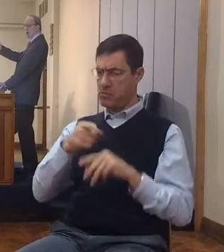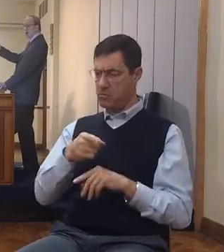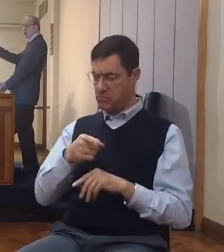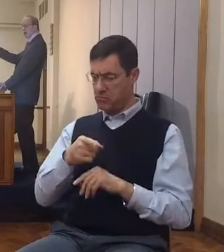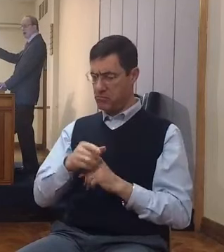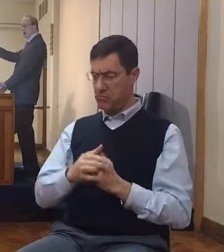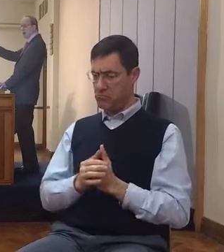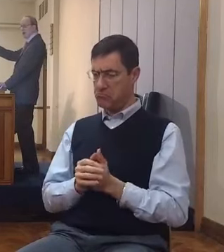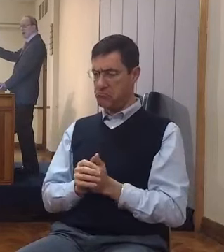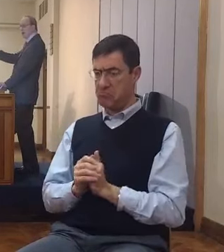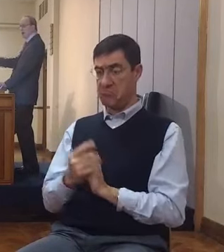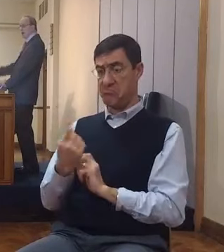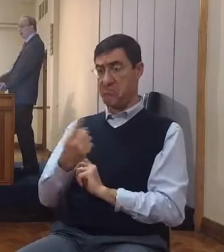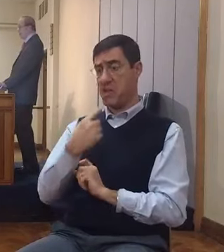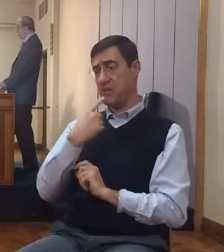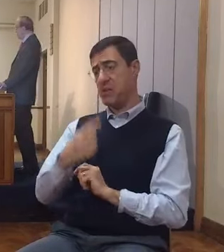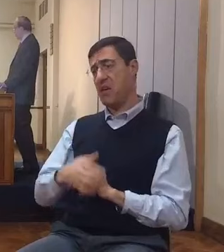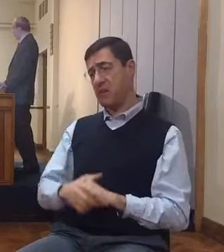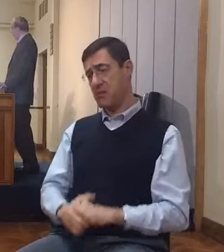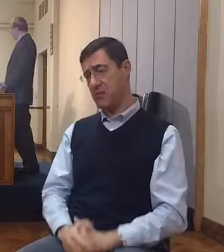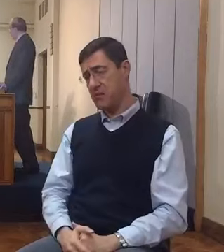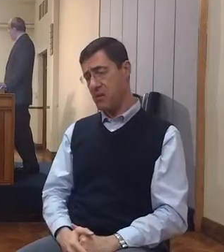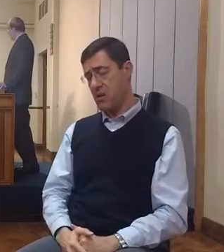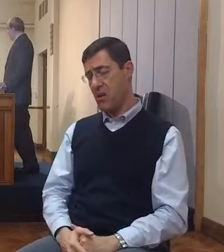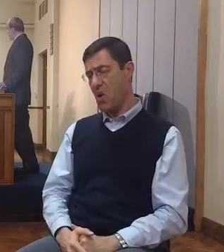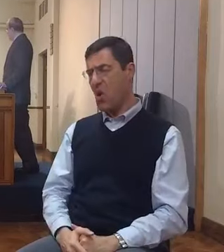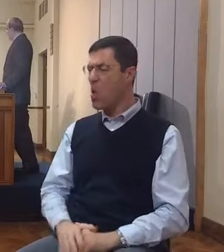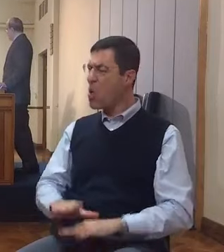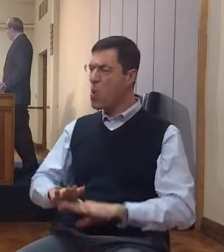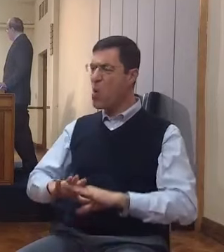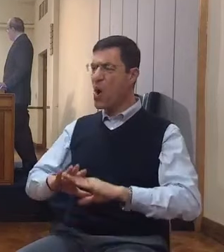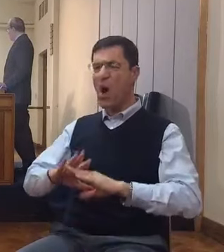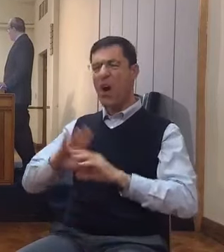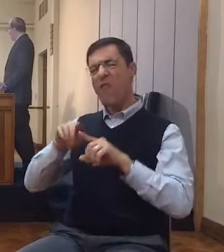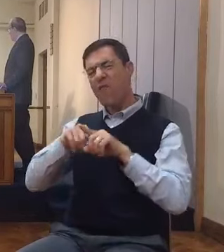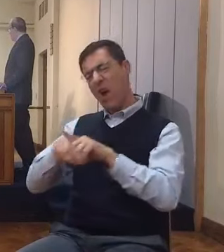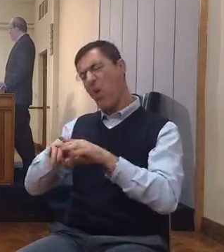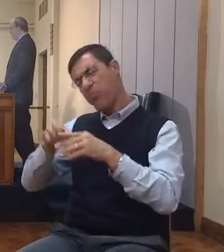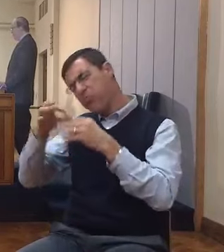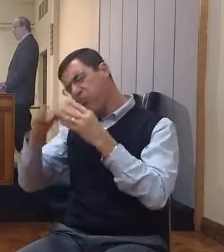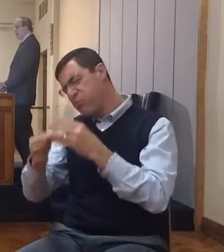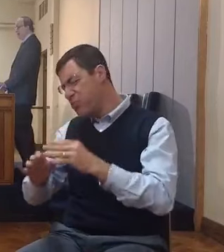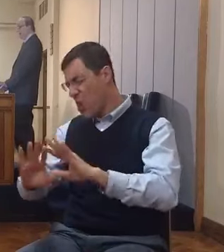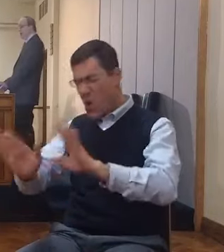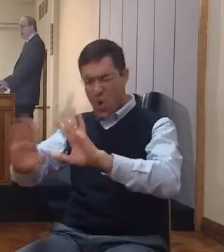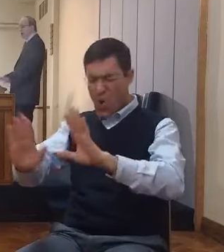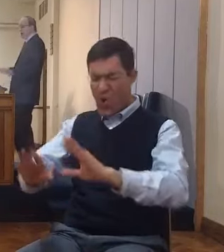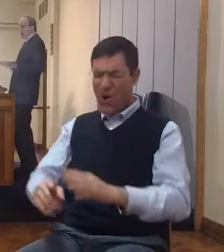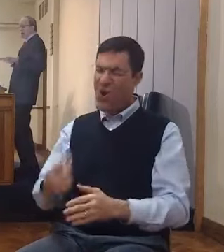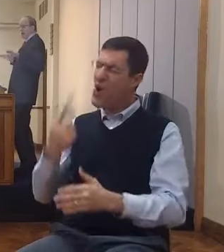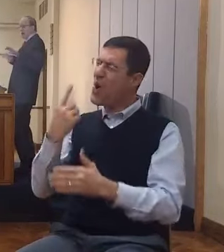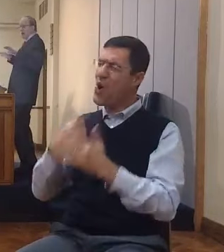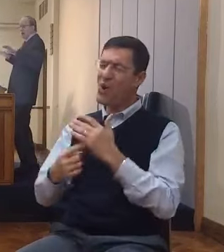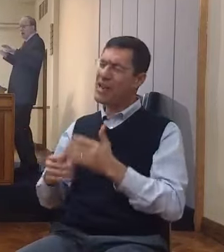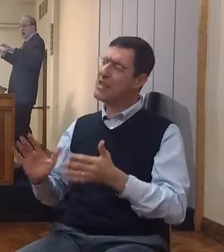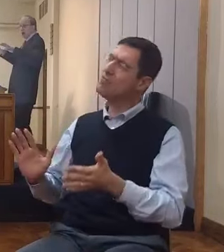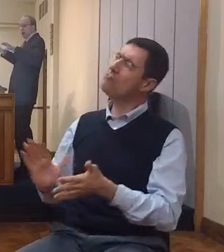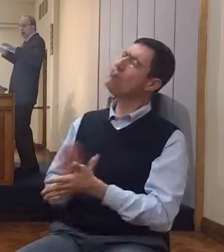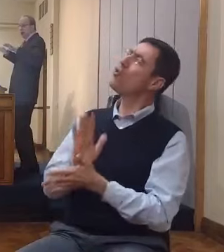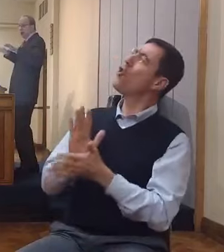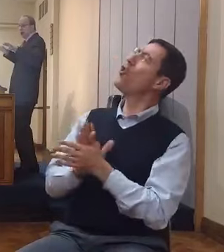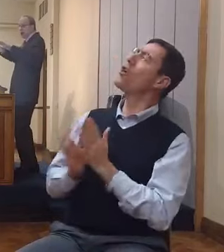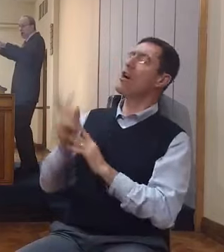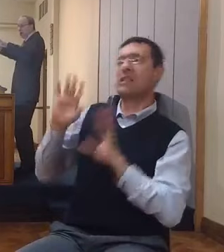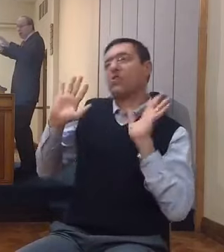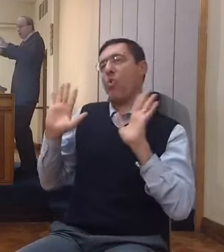Christian conduct down to the enjoyment of God. So instead of being a multi-track thing where